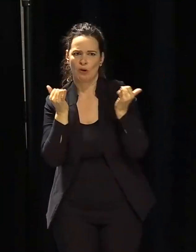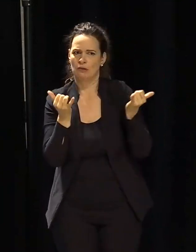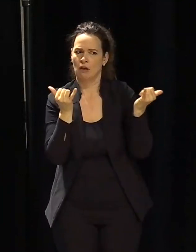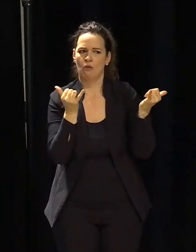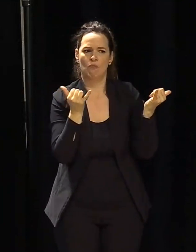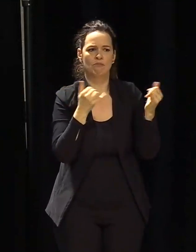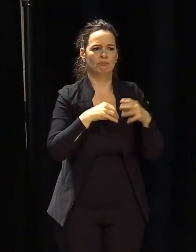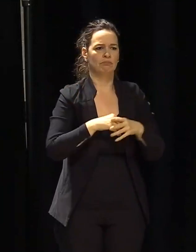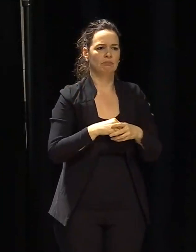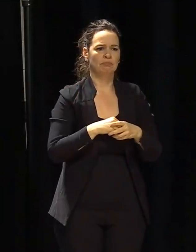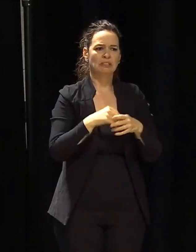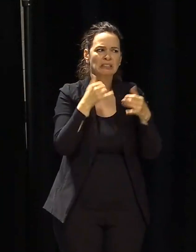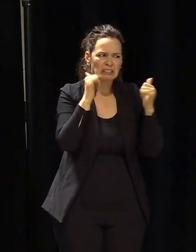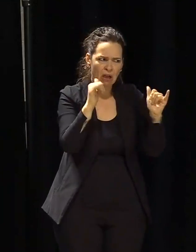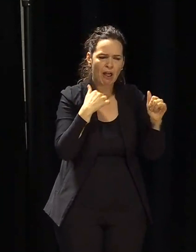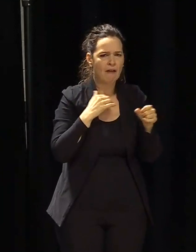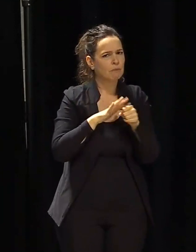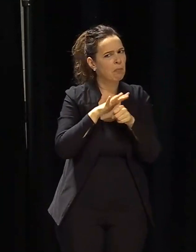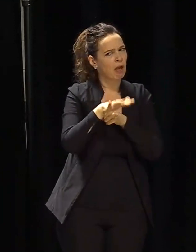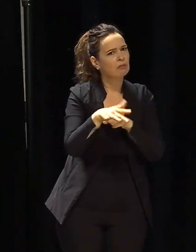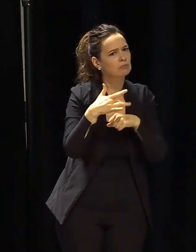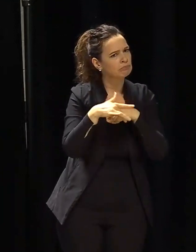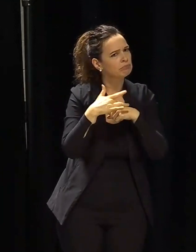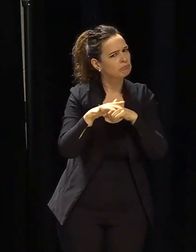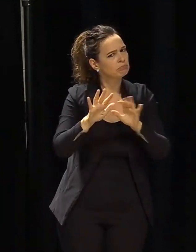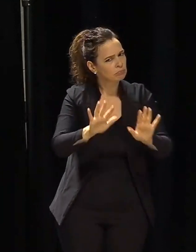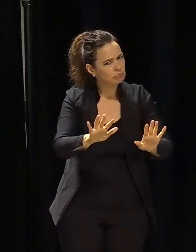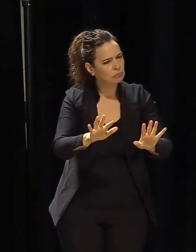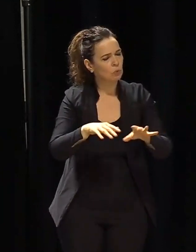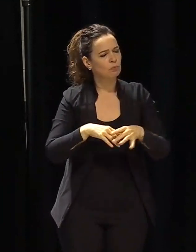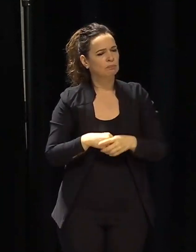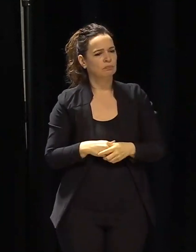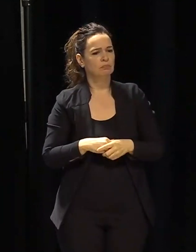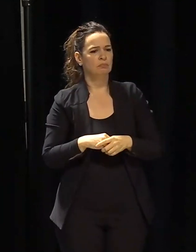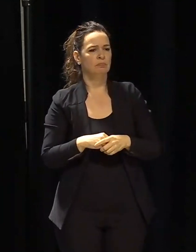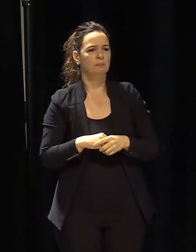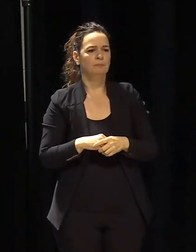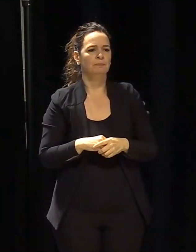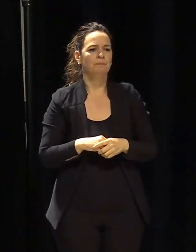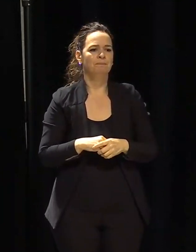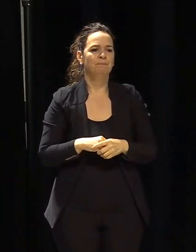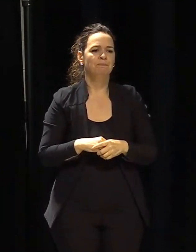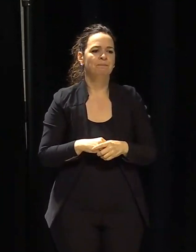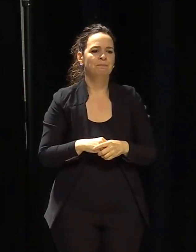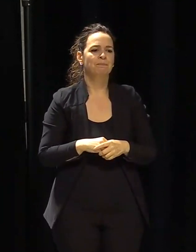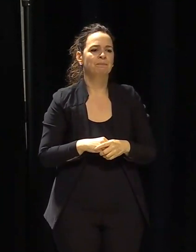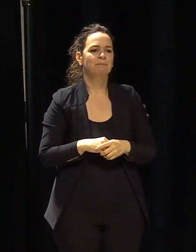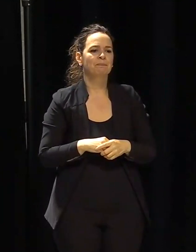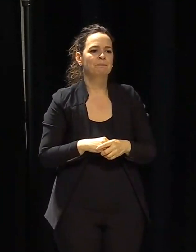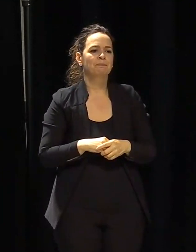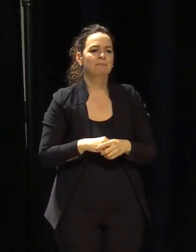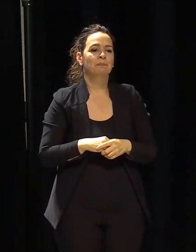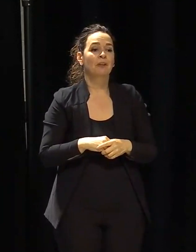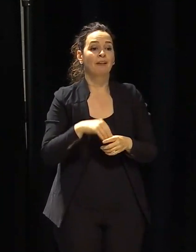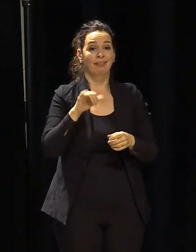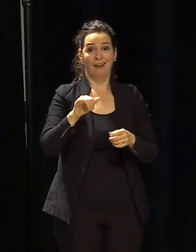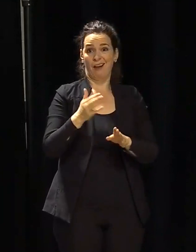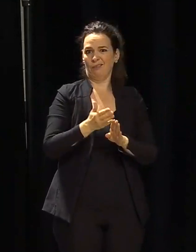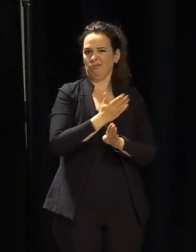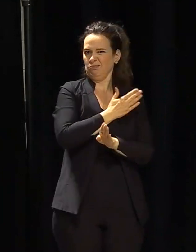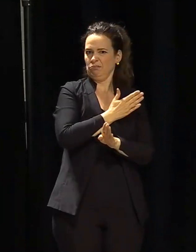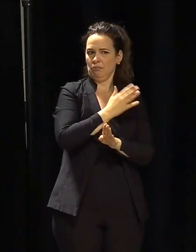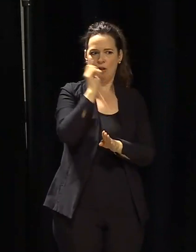overall capacity is still in good shape. This is before the governor's directive to add 25% more